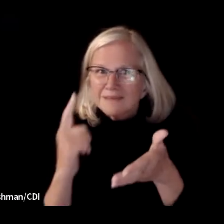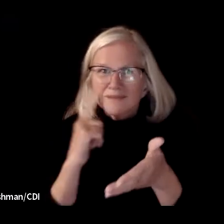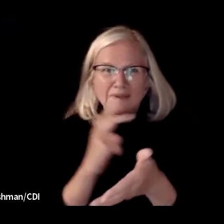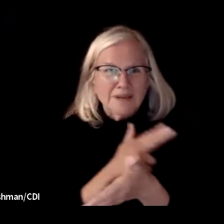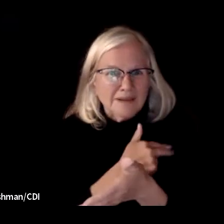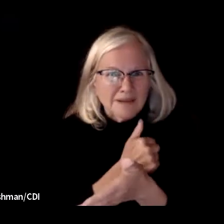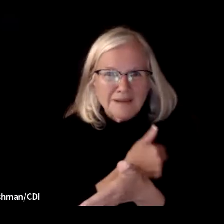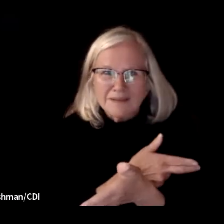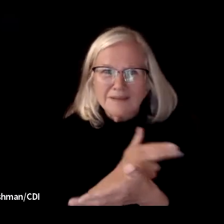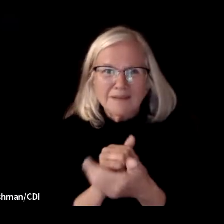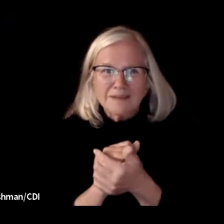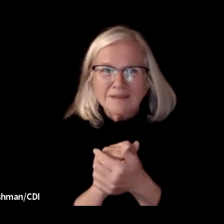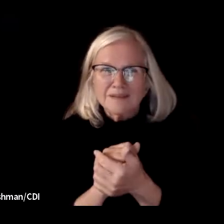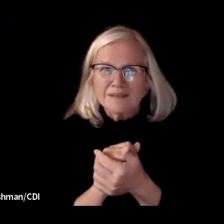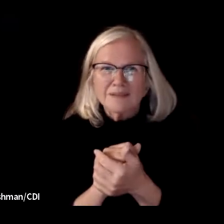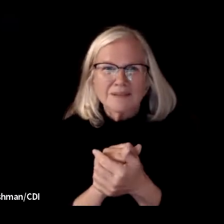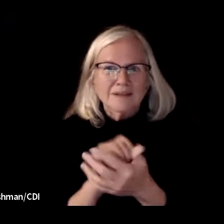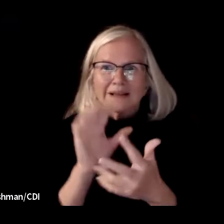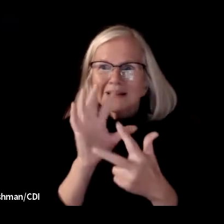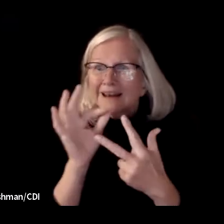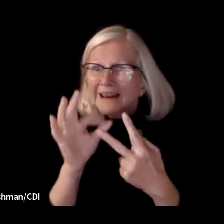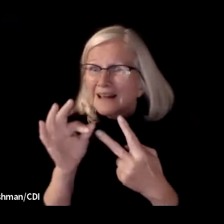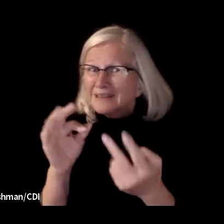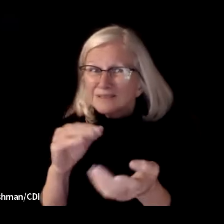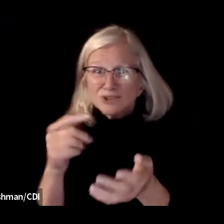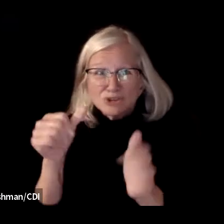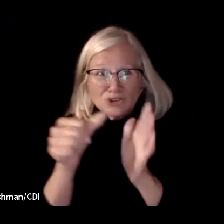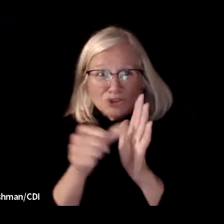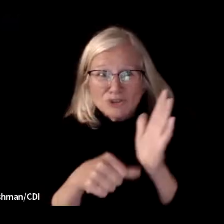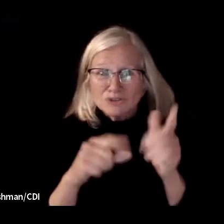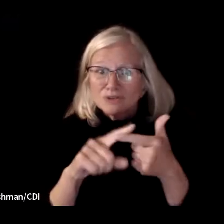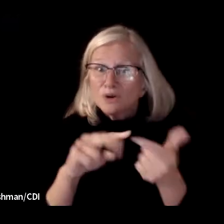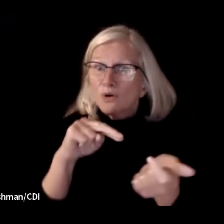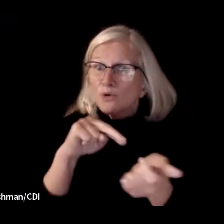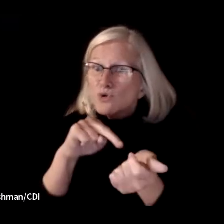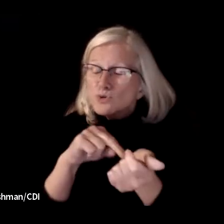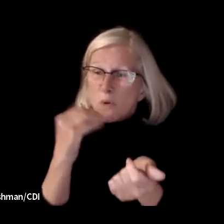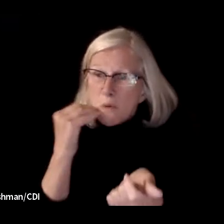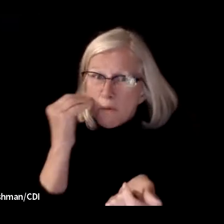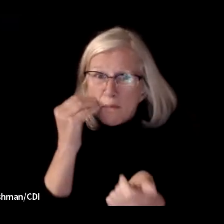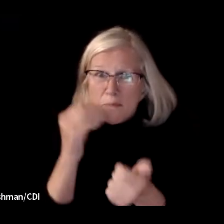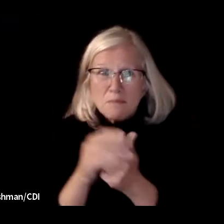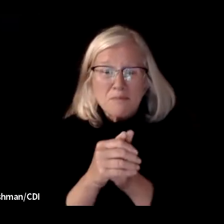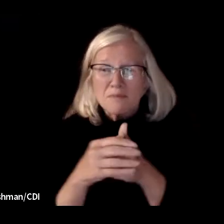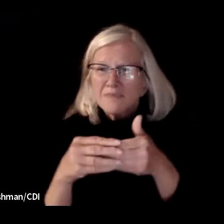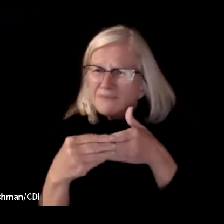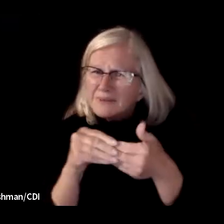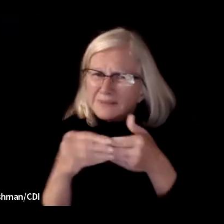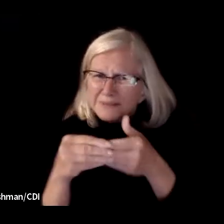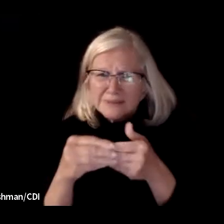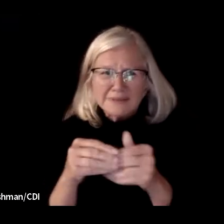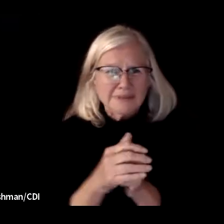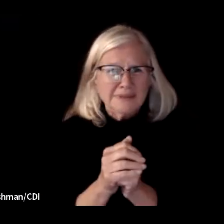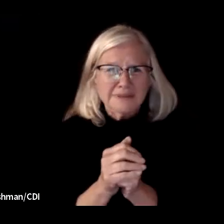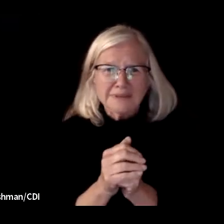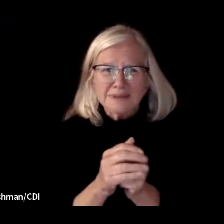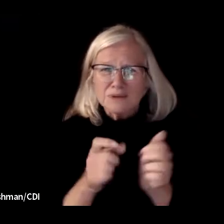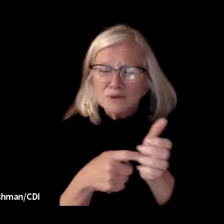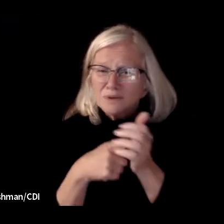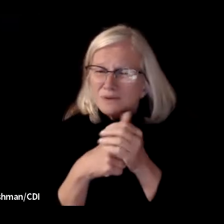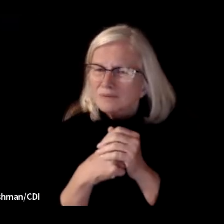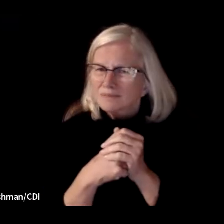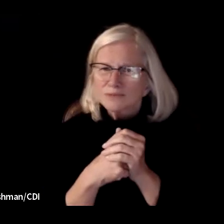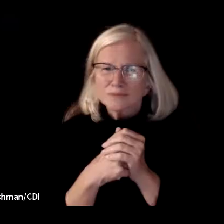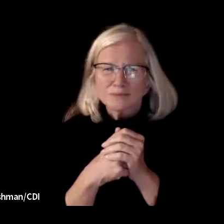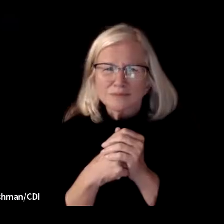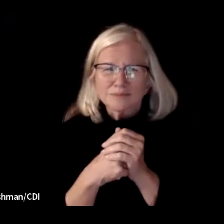giving nursing home facilities some regulatory flexibility related to bed requirements, allowing for nursing home